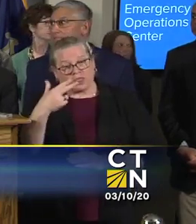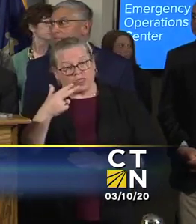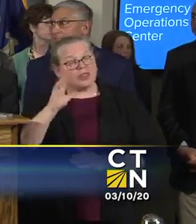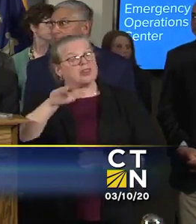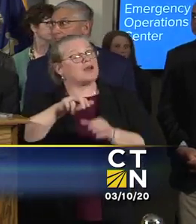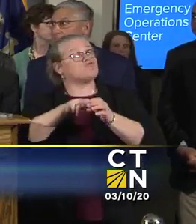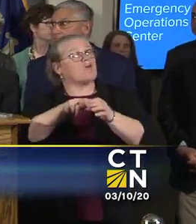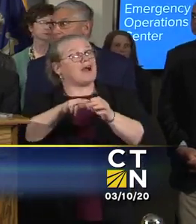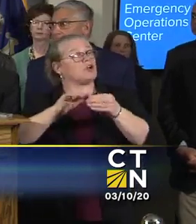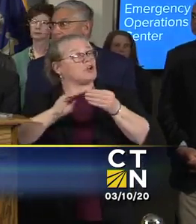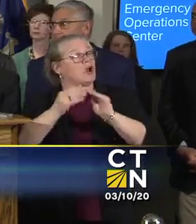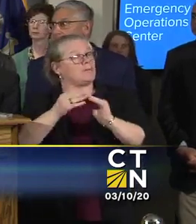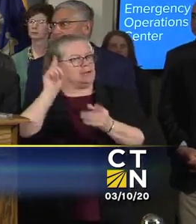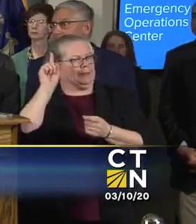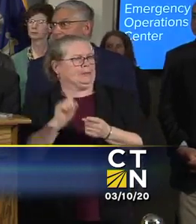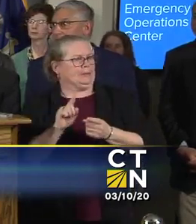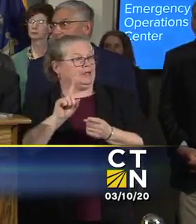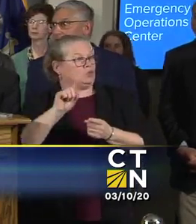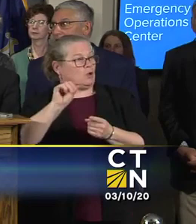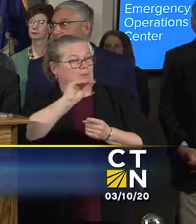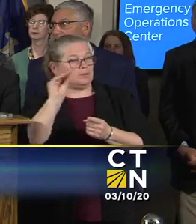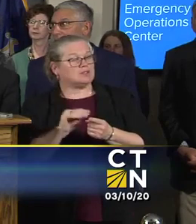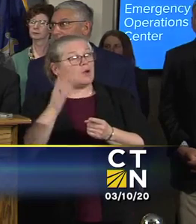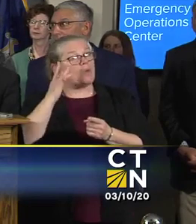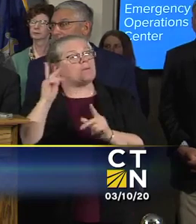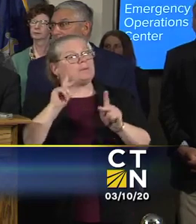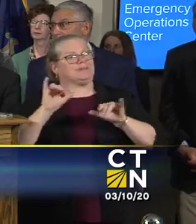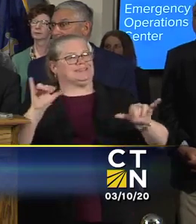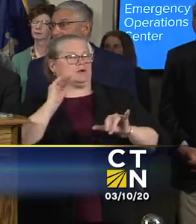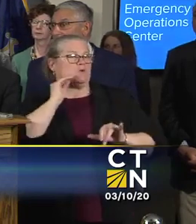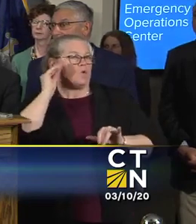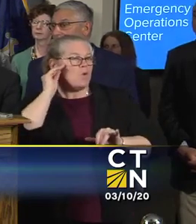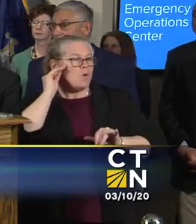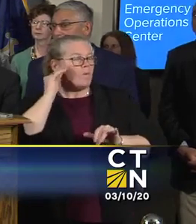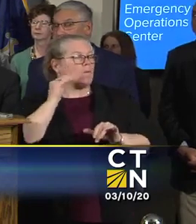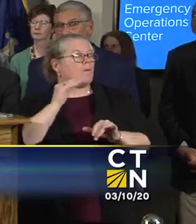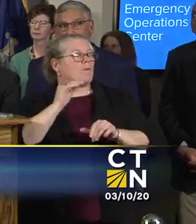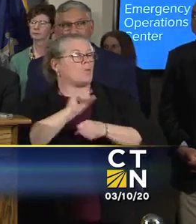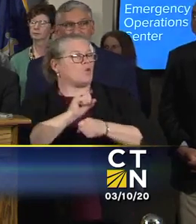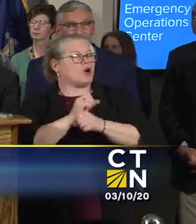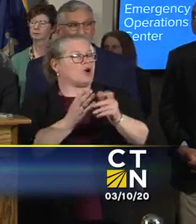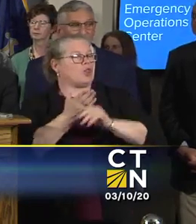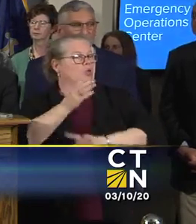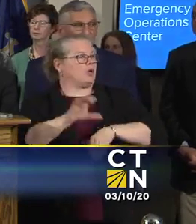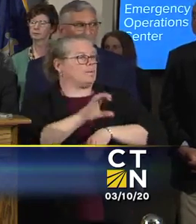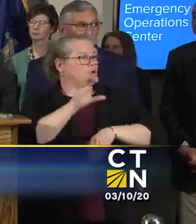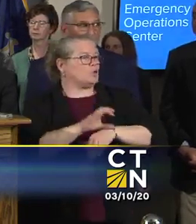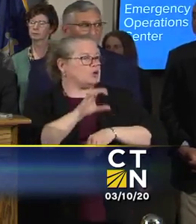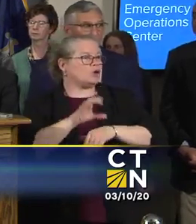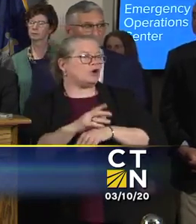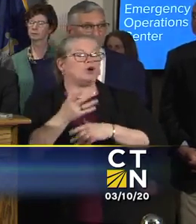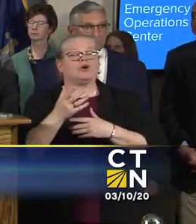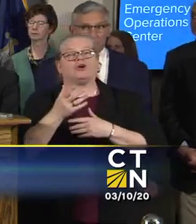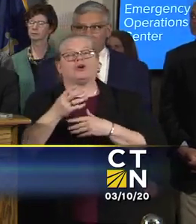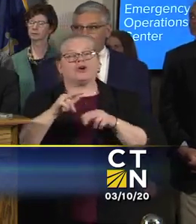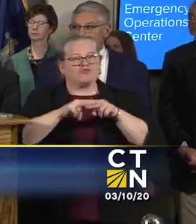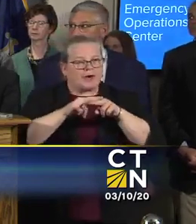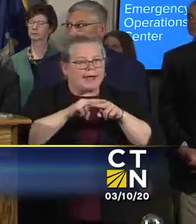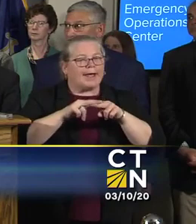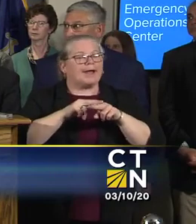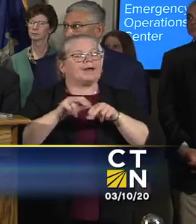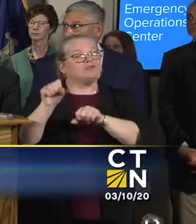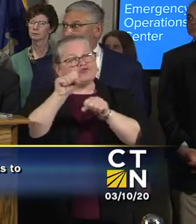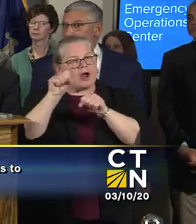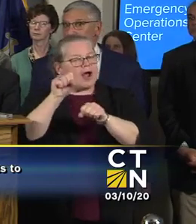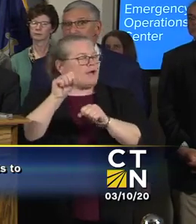25%. I think that's more people are telecommuting, less people are going on roads and rail to get where they want to go. And that may not be such a bad idea